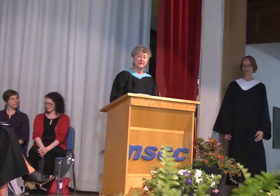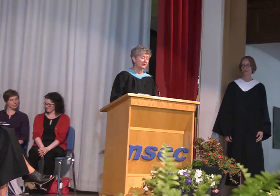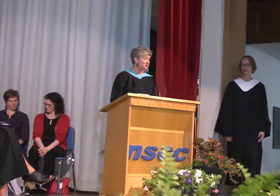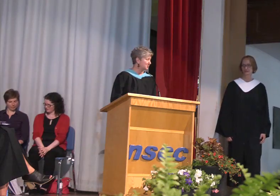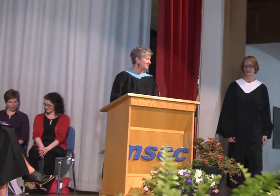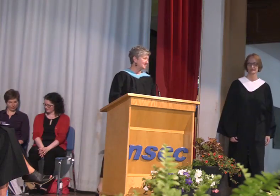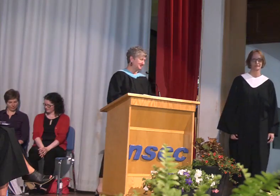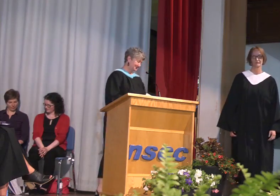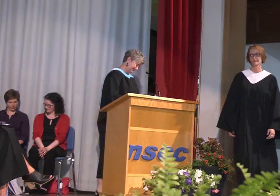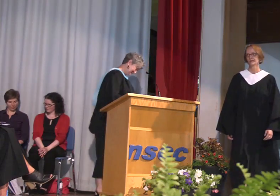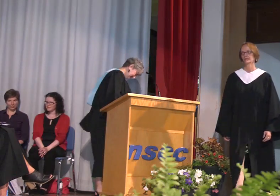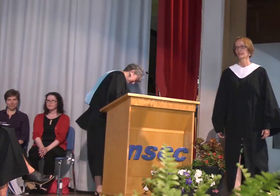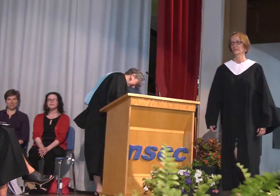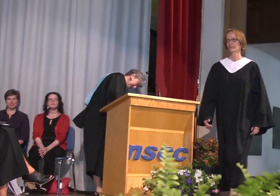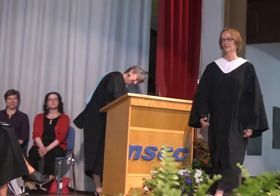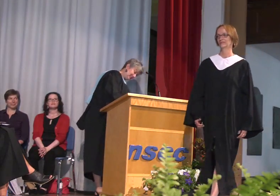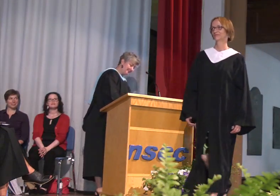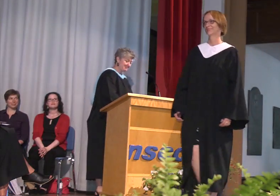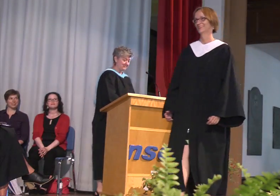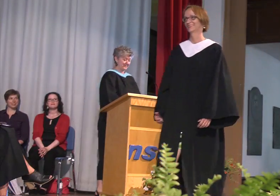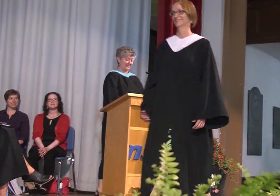Colleen Pinch.